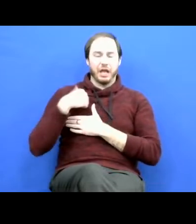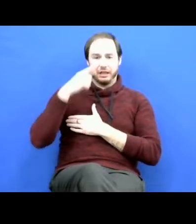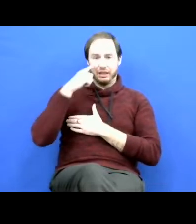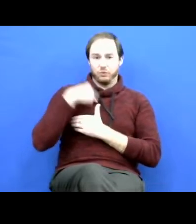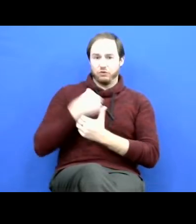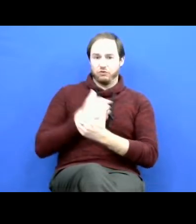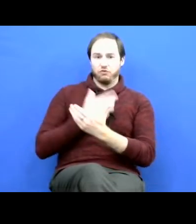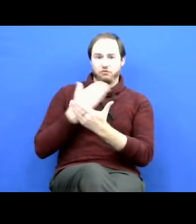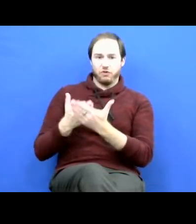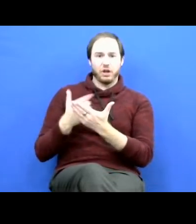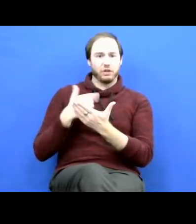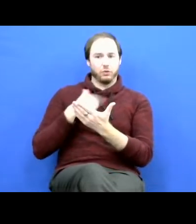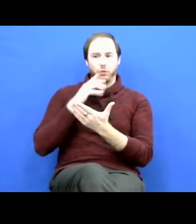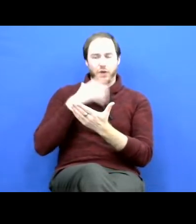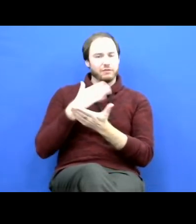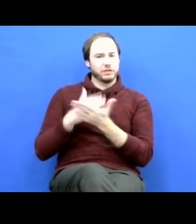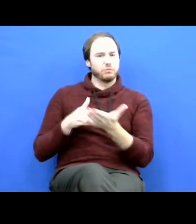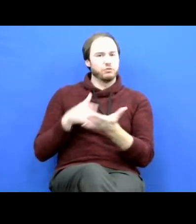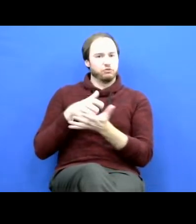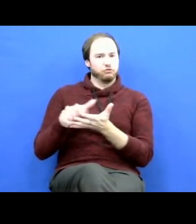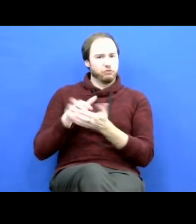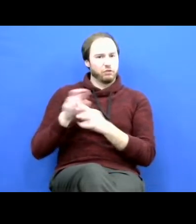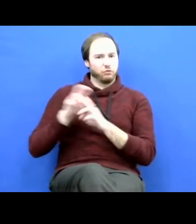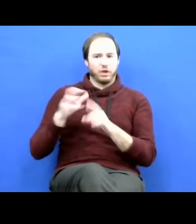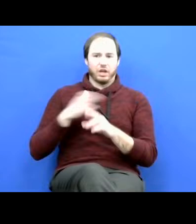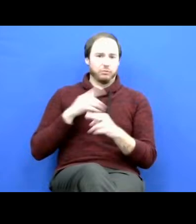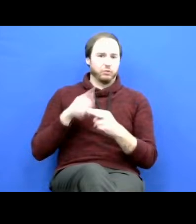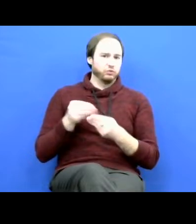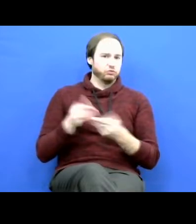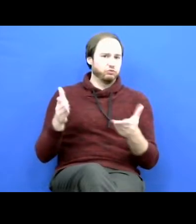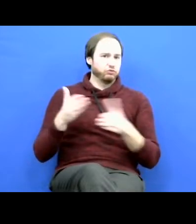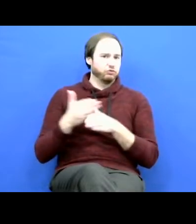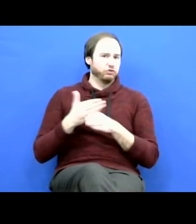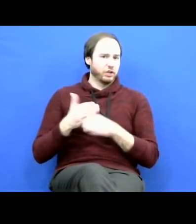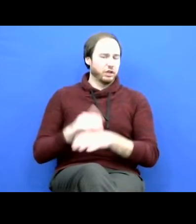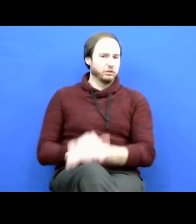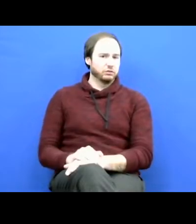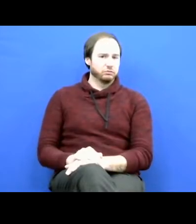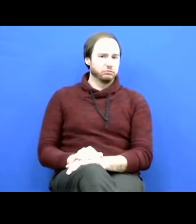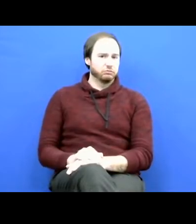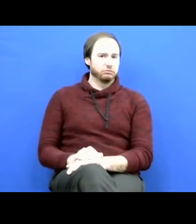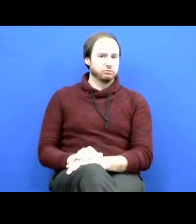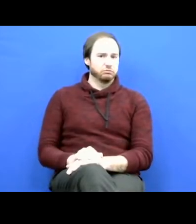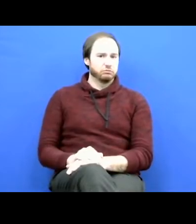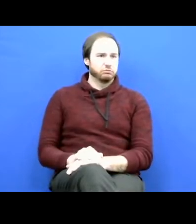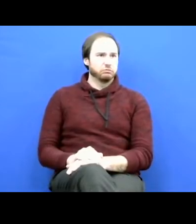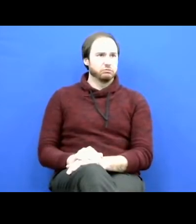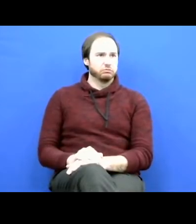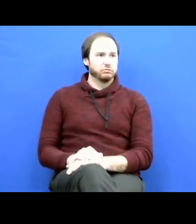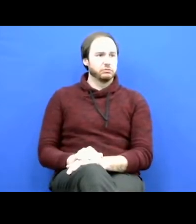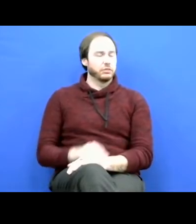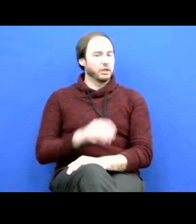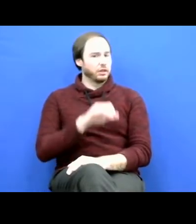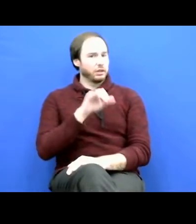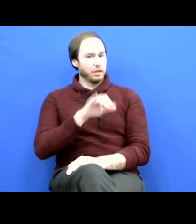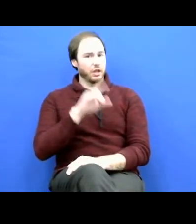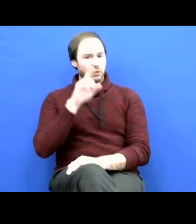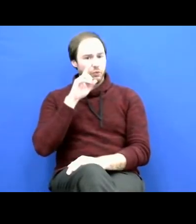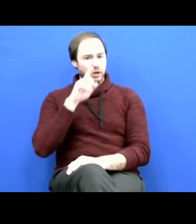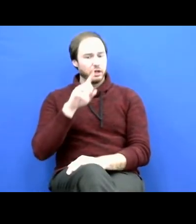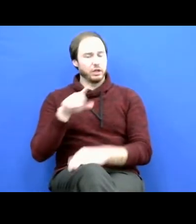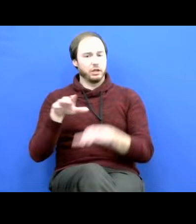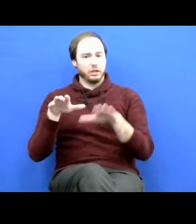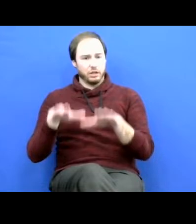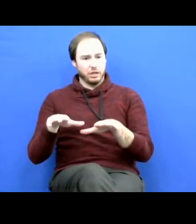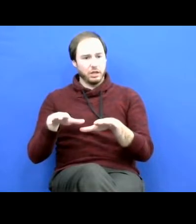get to that point, we'll have it in draft form and then we'll meet with you and show you. what it And looks like. would this be just raising where